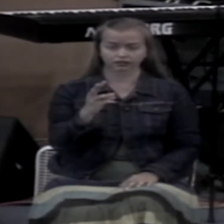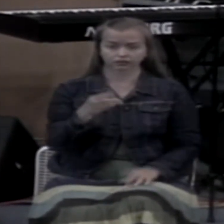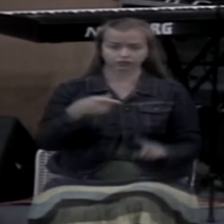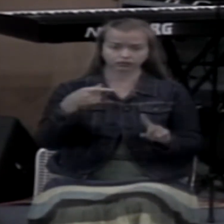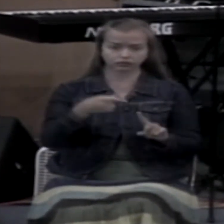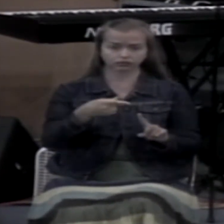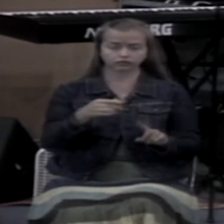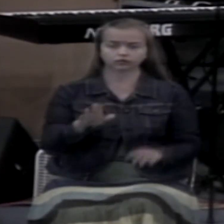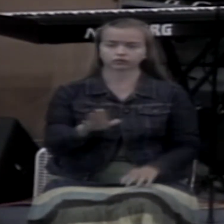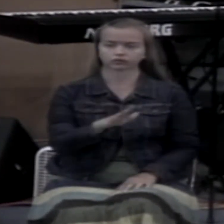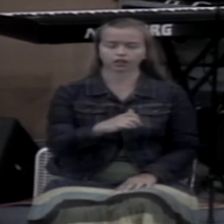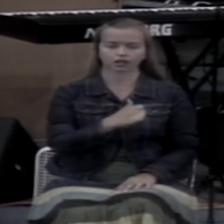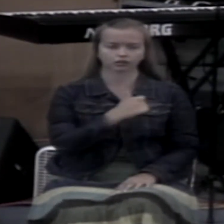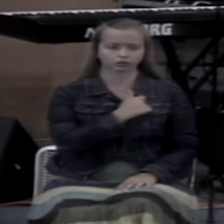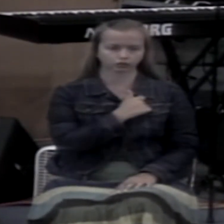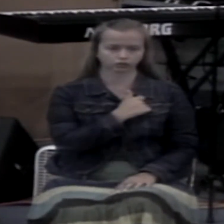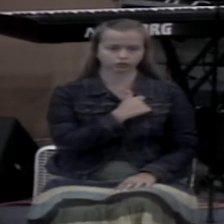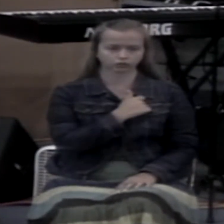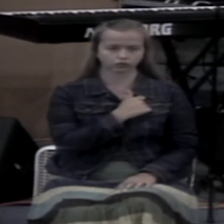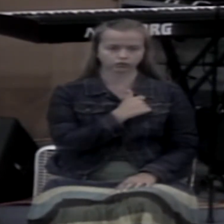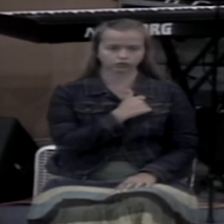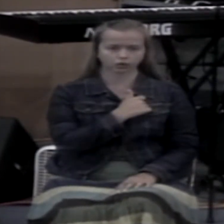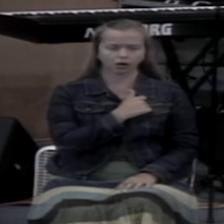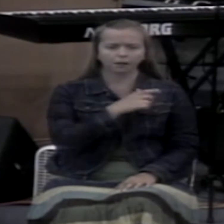say that we're wolves among sheep.